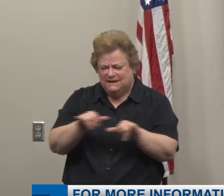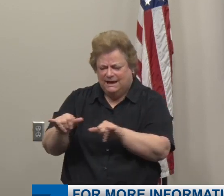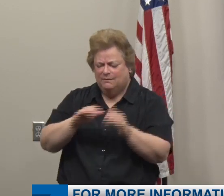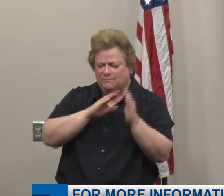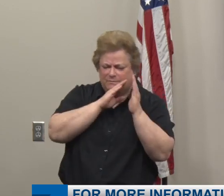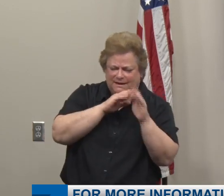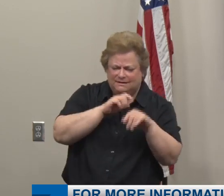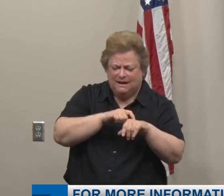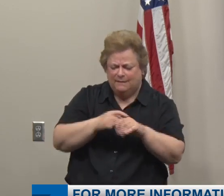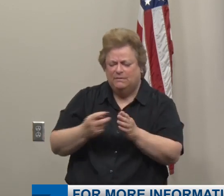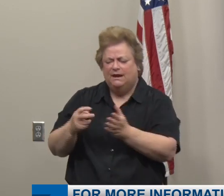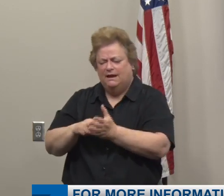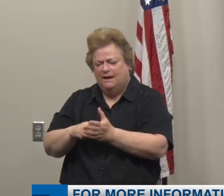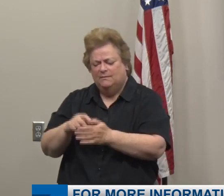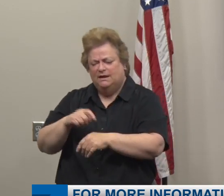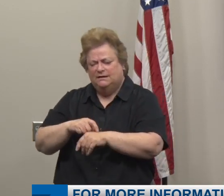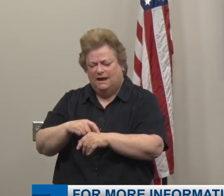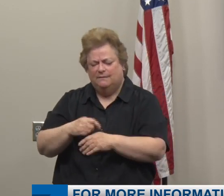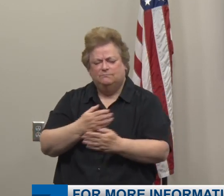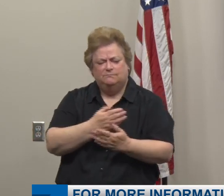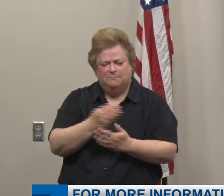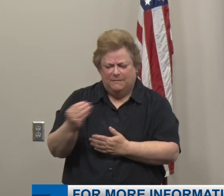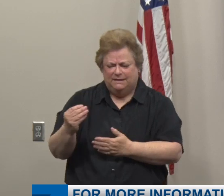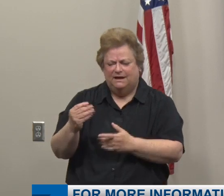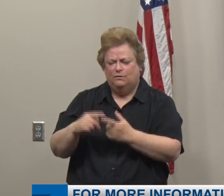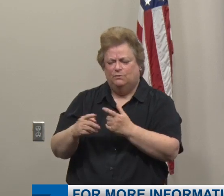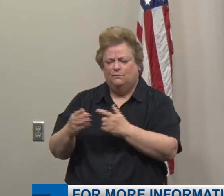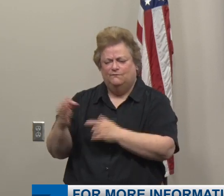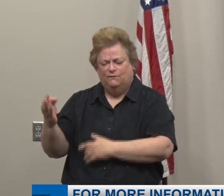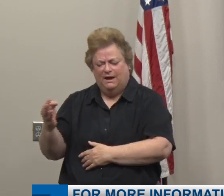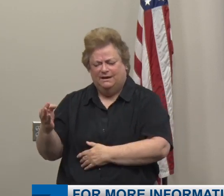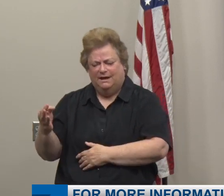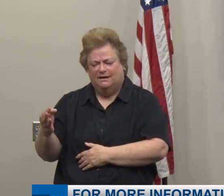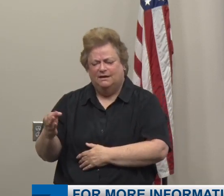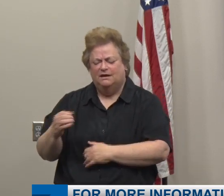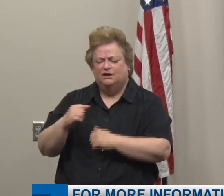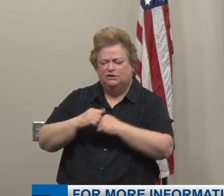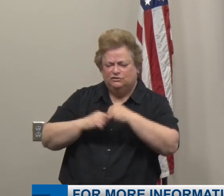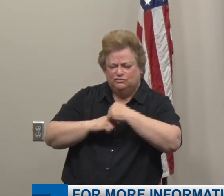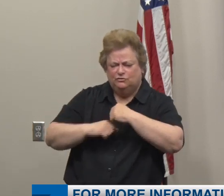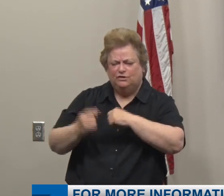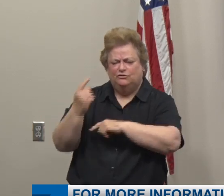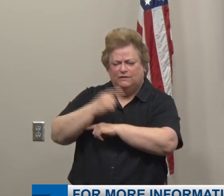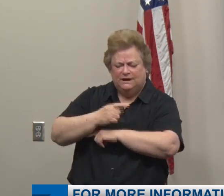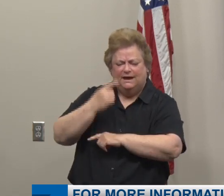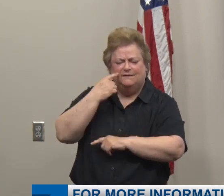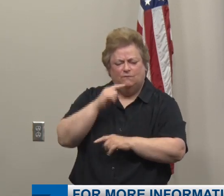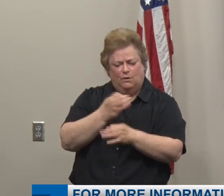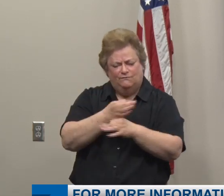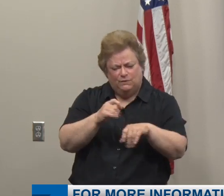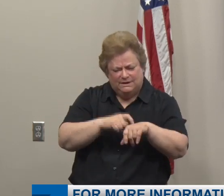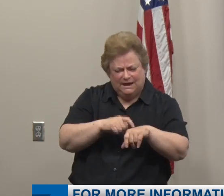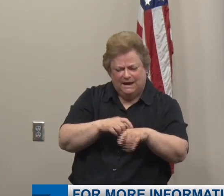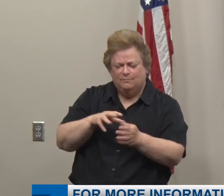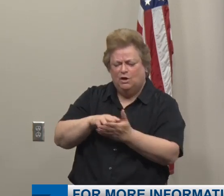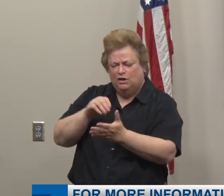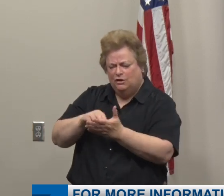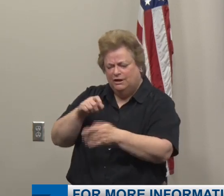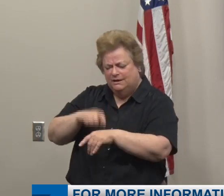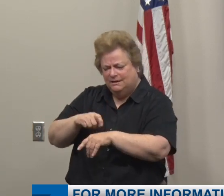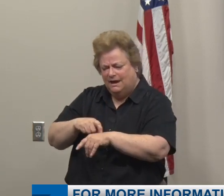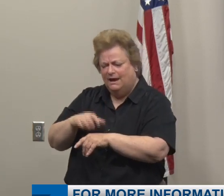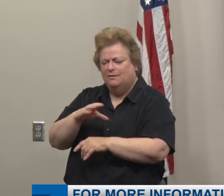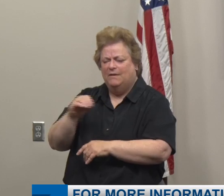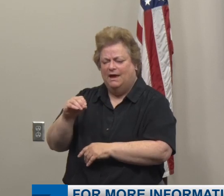at the same time Monday through Friday structure the day to allow for learning and free time healthy meals and snacks